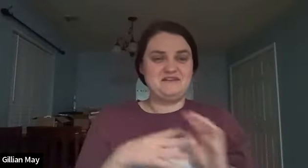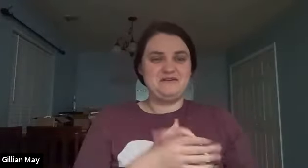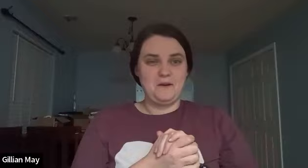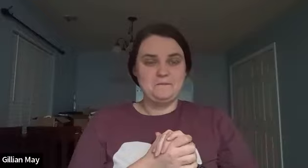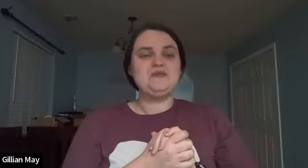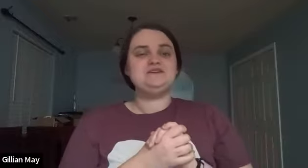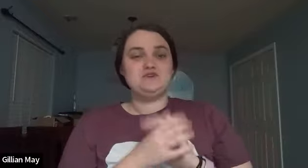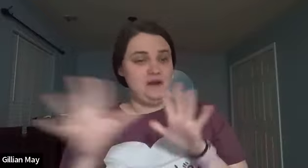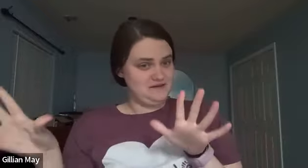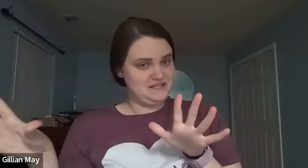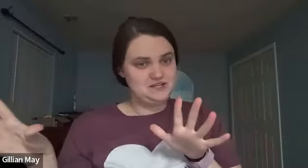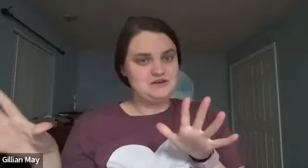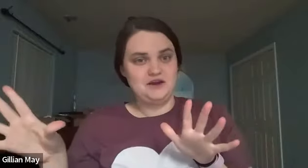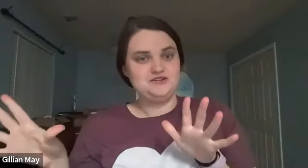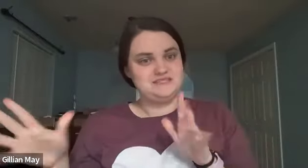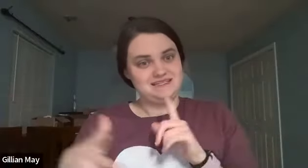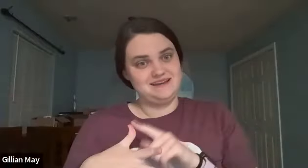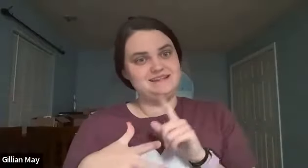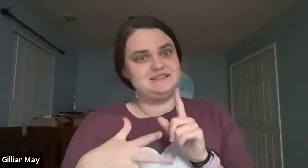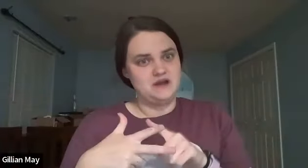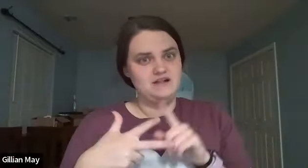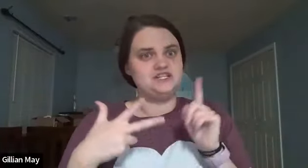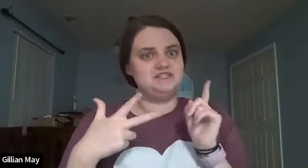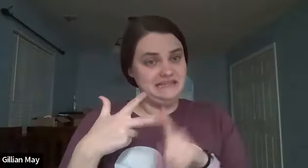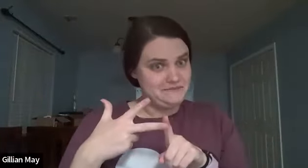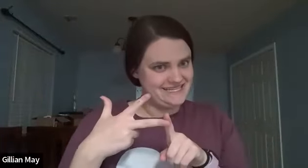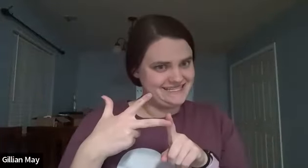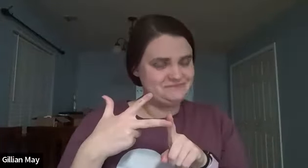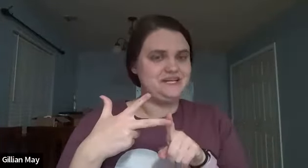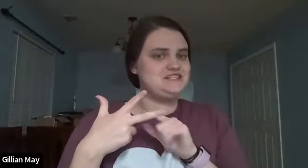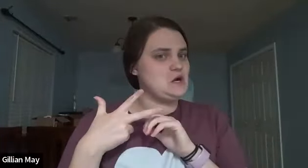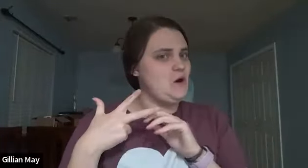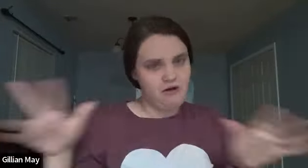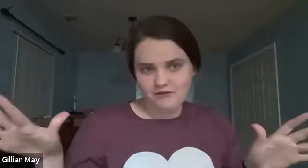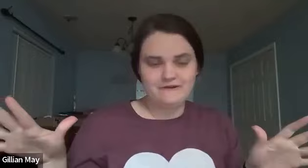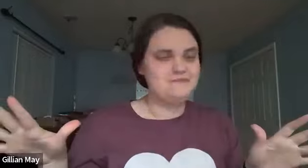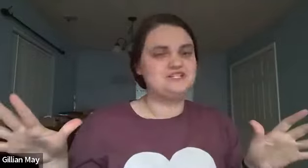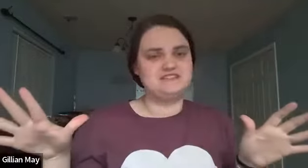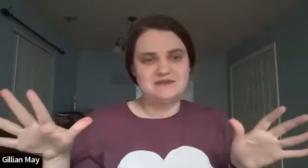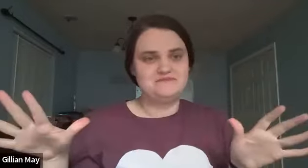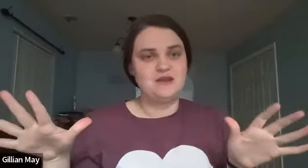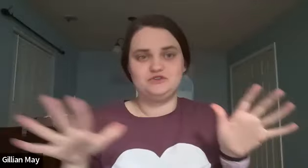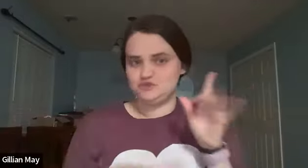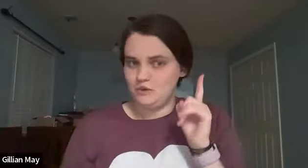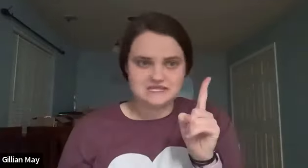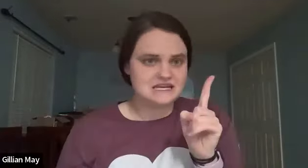Okay. So I'm going to tell you how you would say scientist, biologist, and chemist, because they're all very much the same thing with just one slight